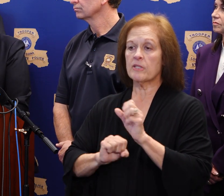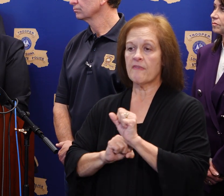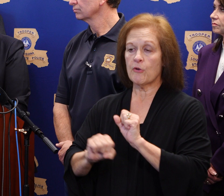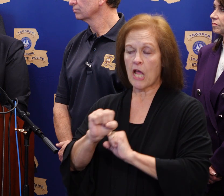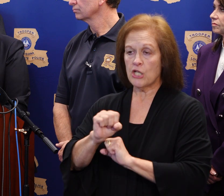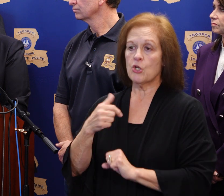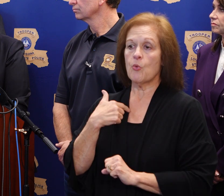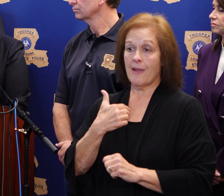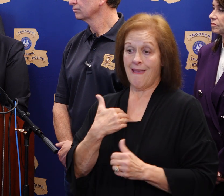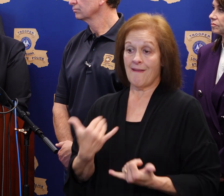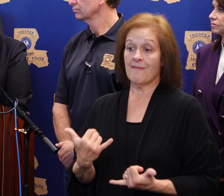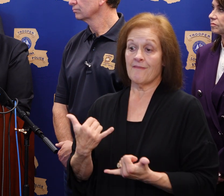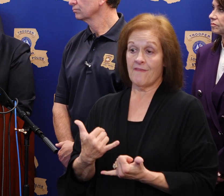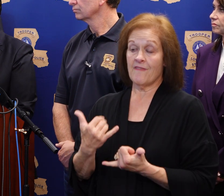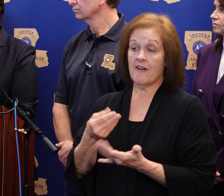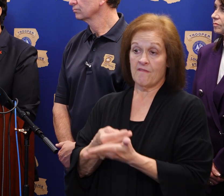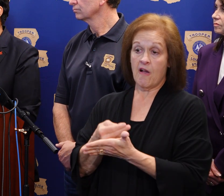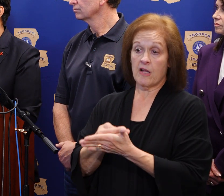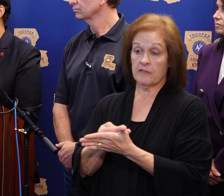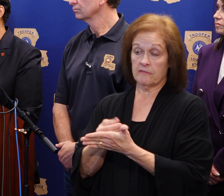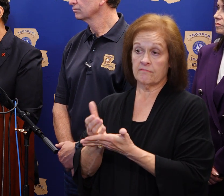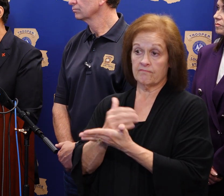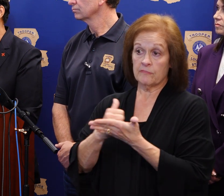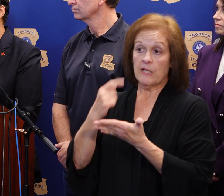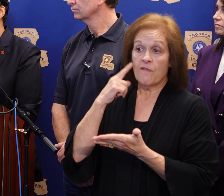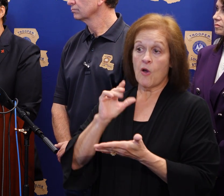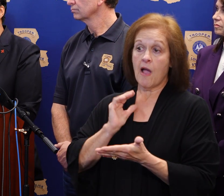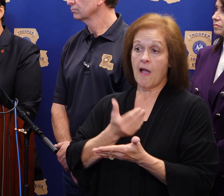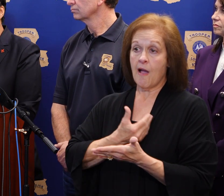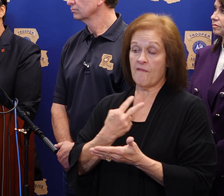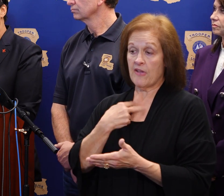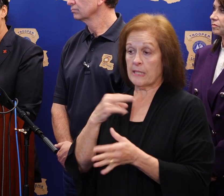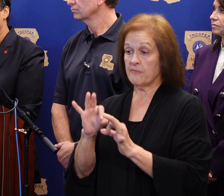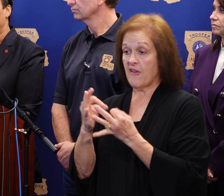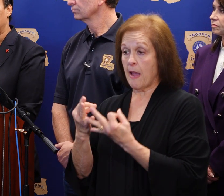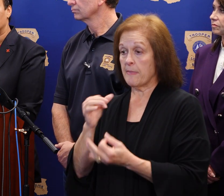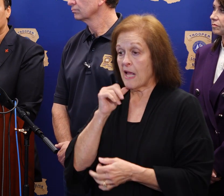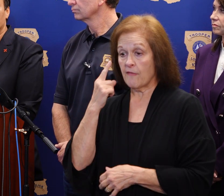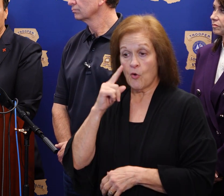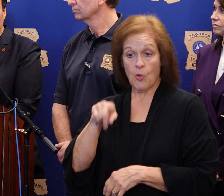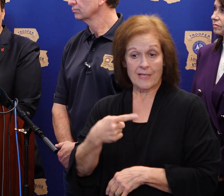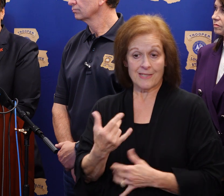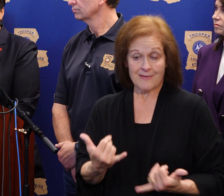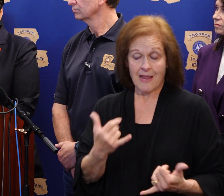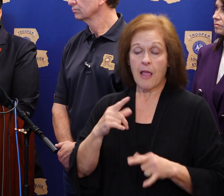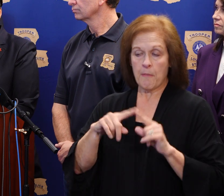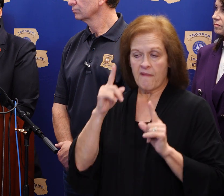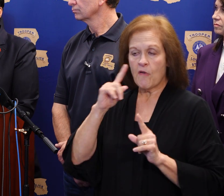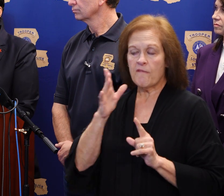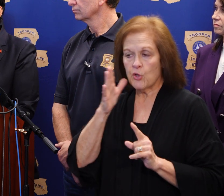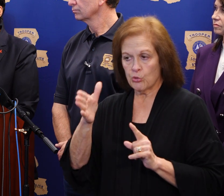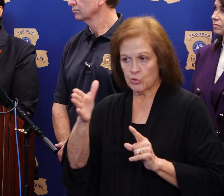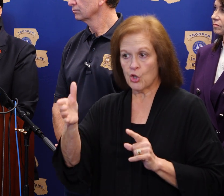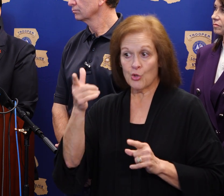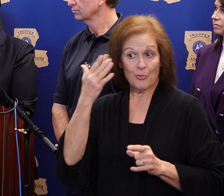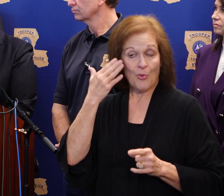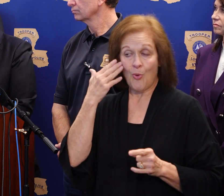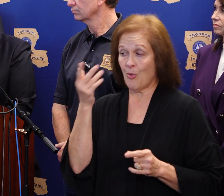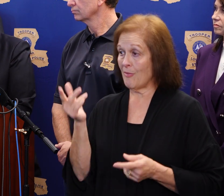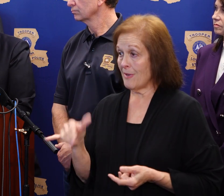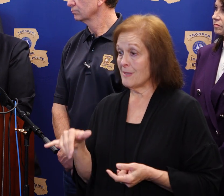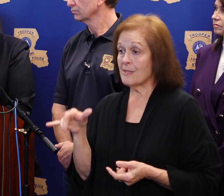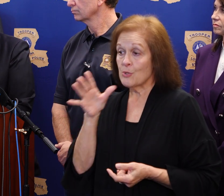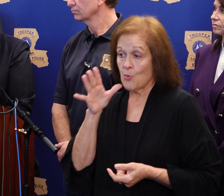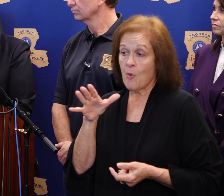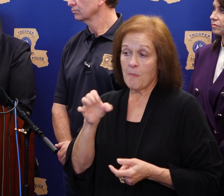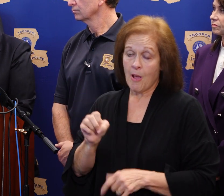set up a fund for our victims' families for not only today but into the future. As you heard, this is going to be a